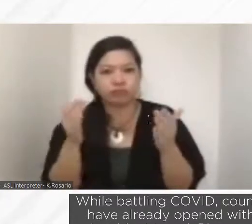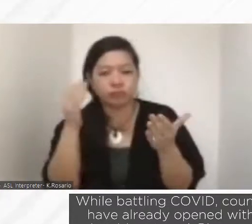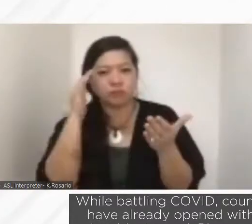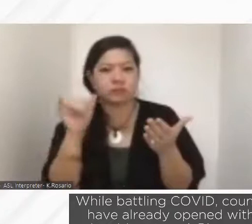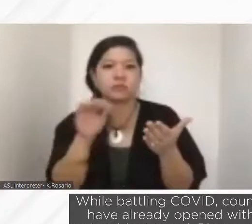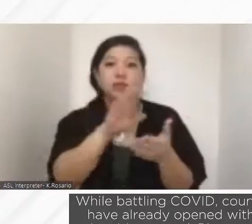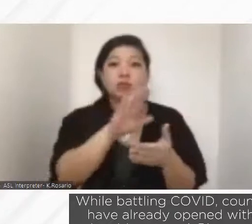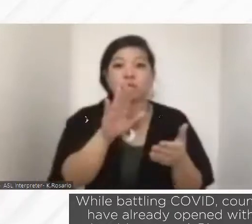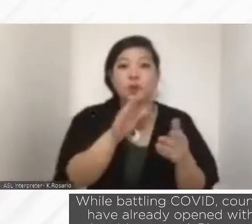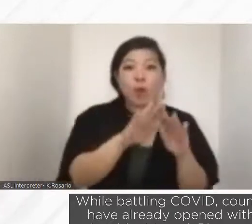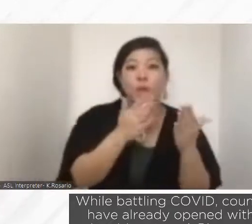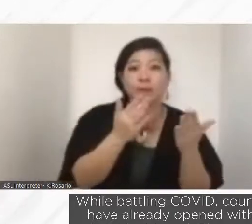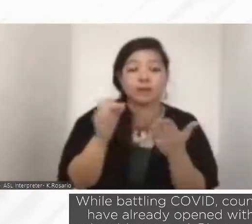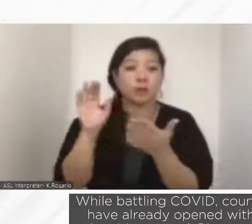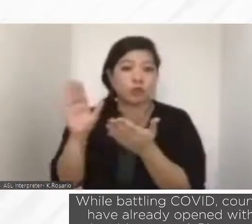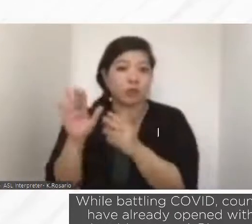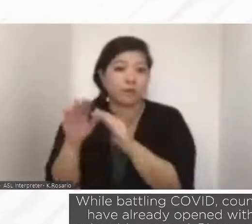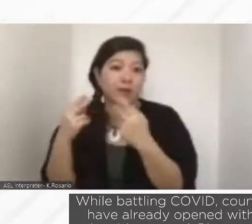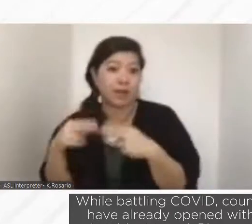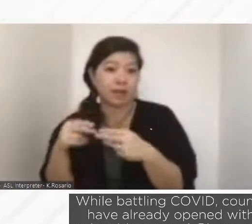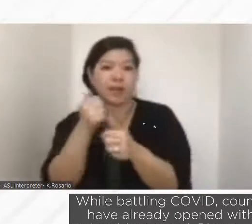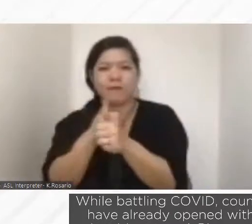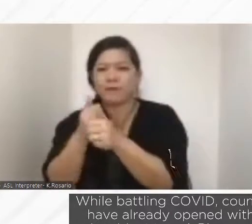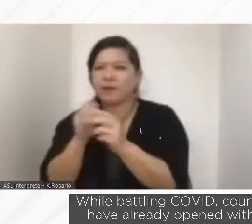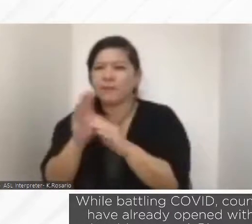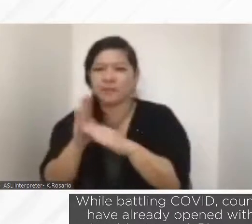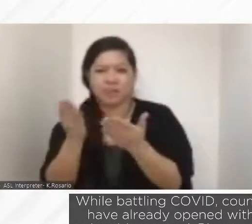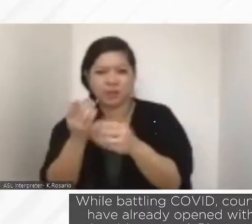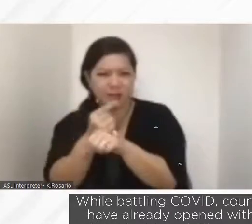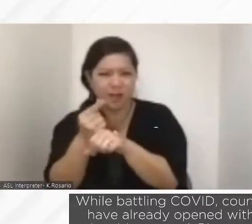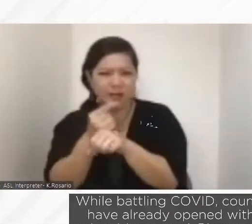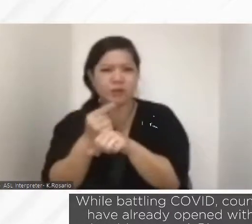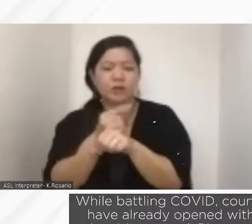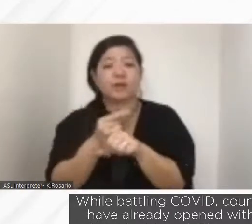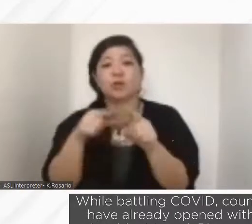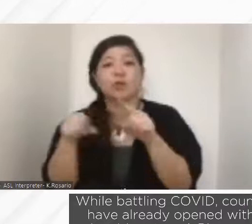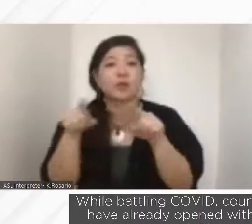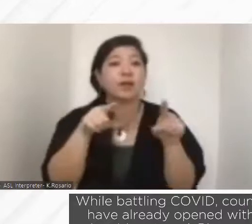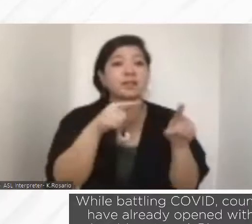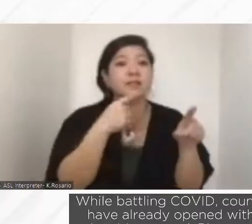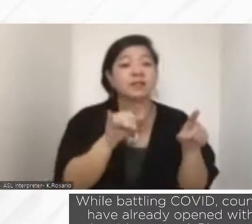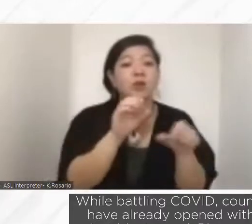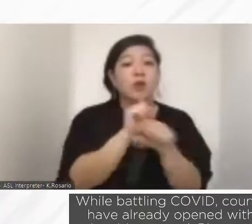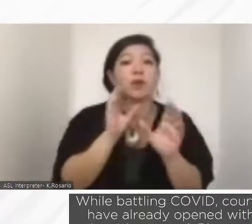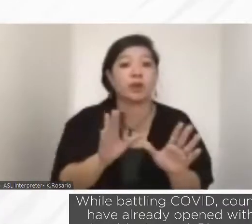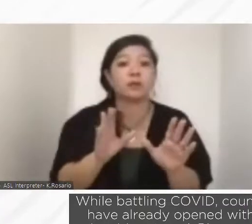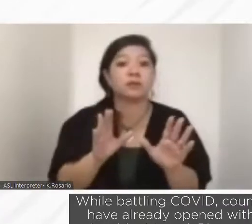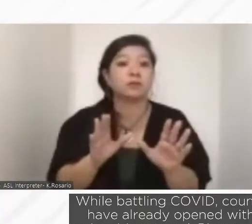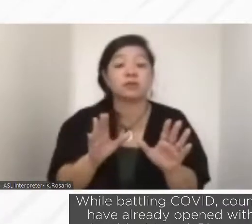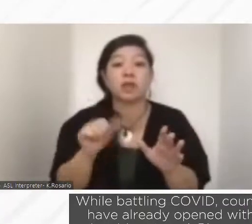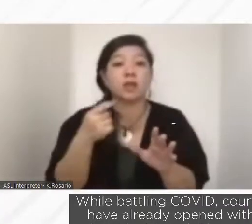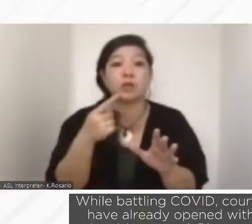for reopening or you're for health. Every business on the island of Guam should be going around and saying to their employees and to anyone